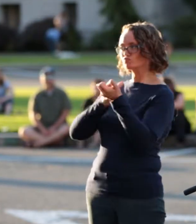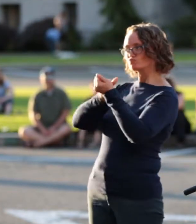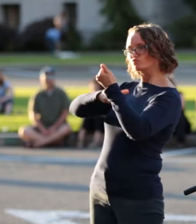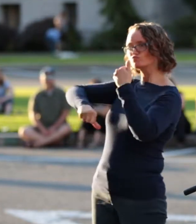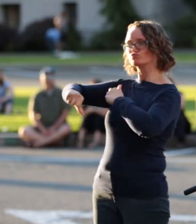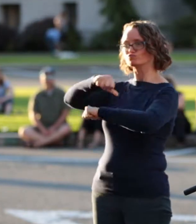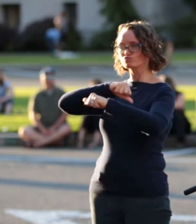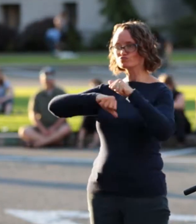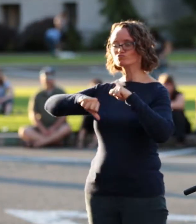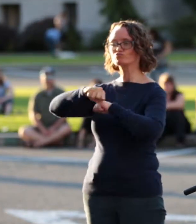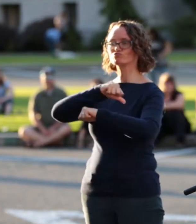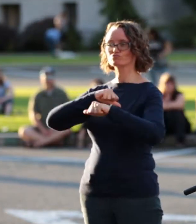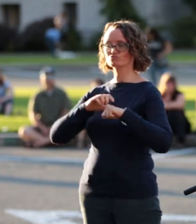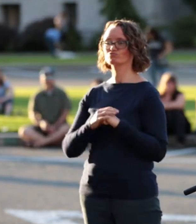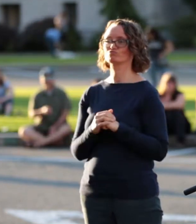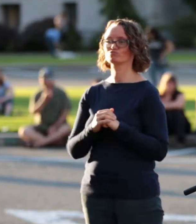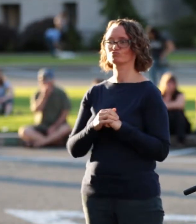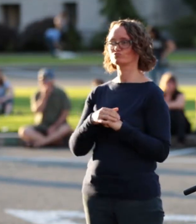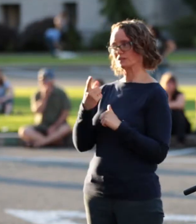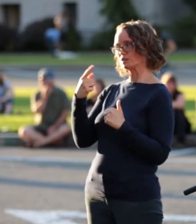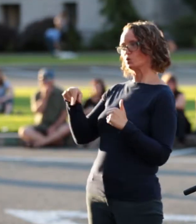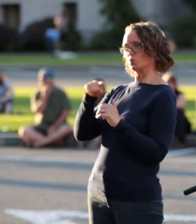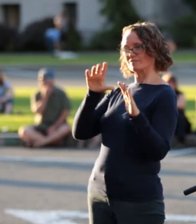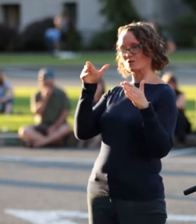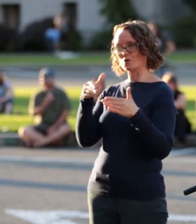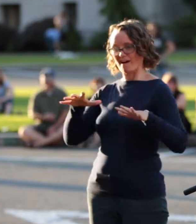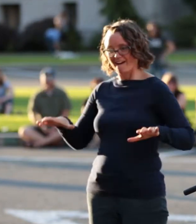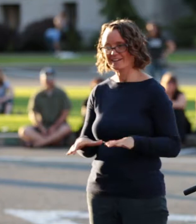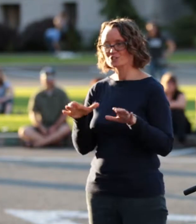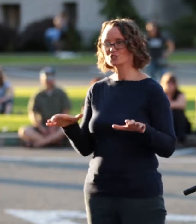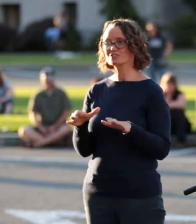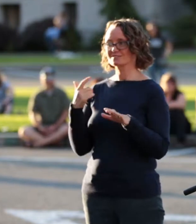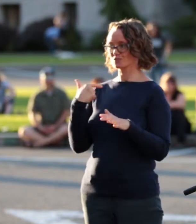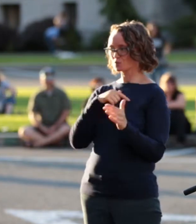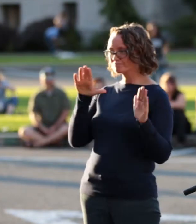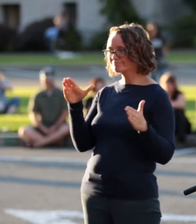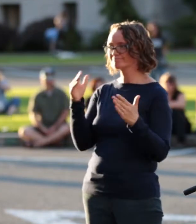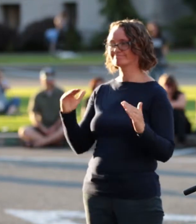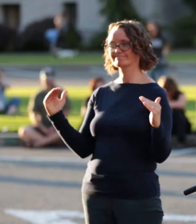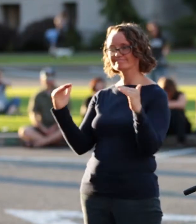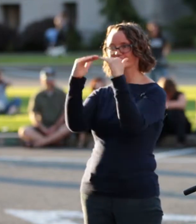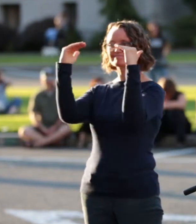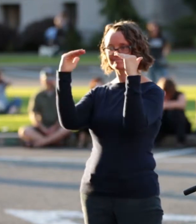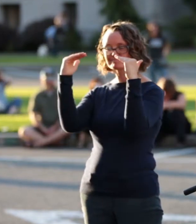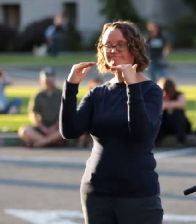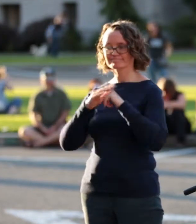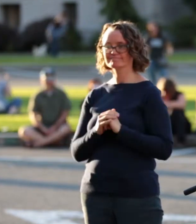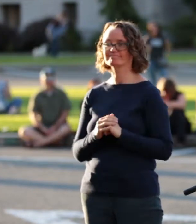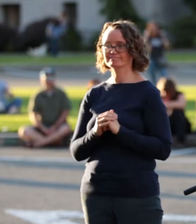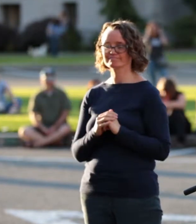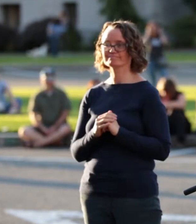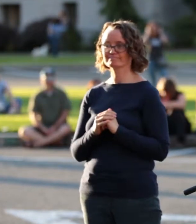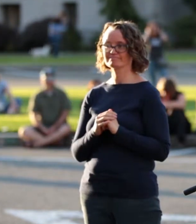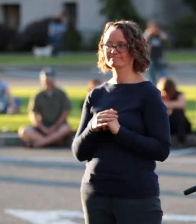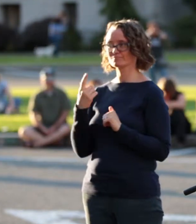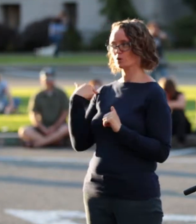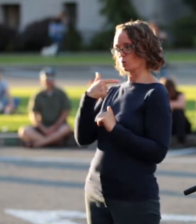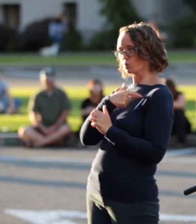other. It's about action, justice, and fairness. We are all about community